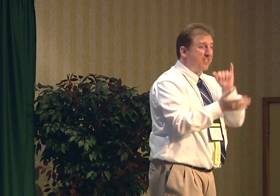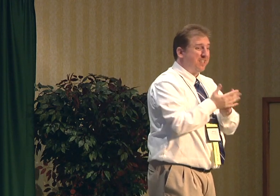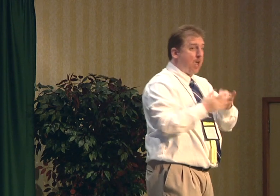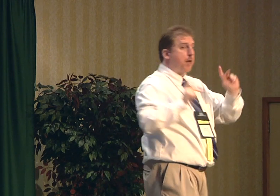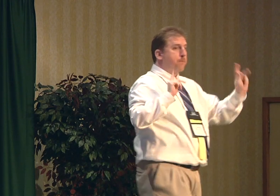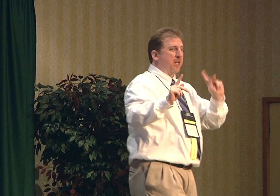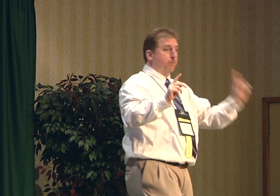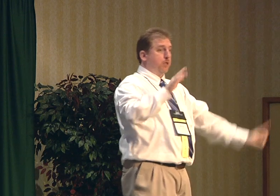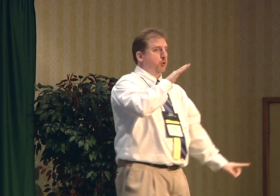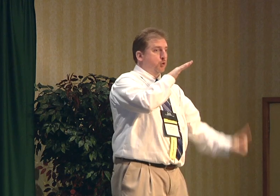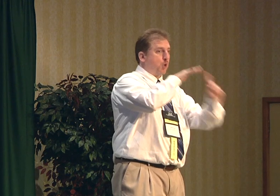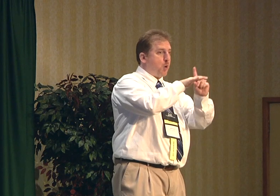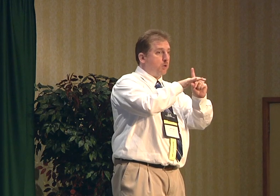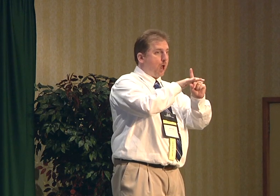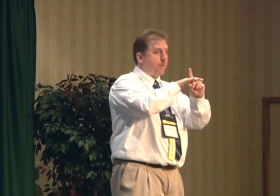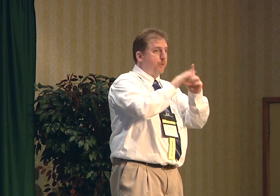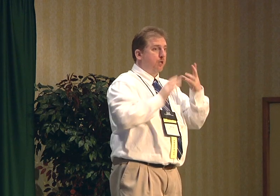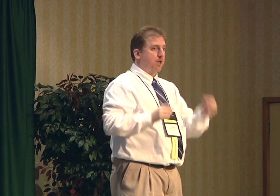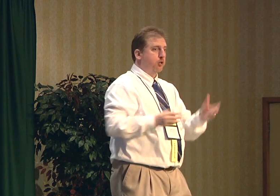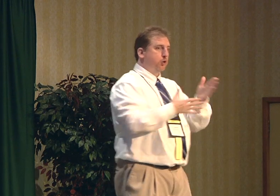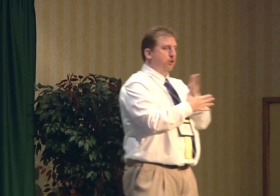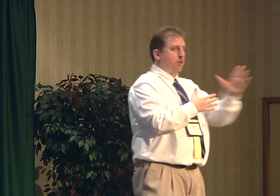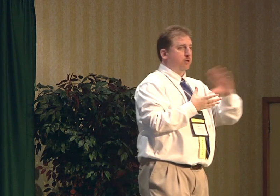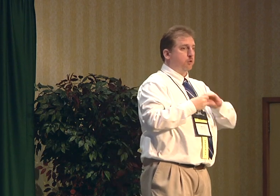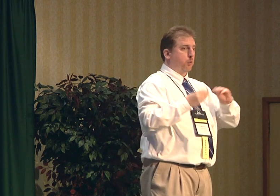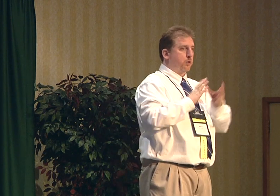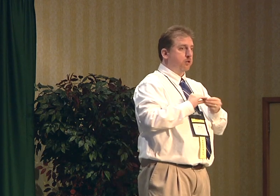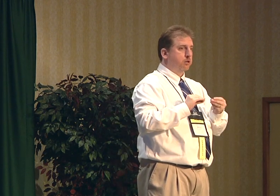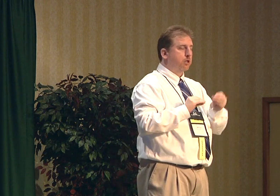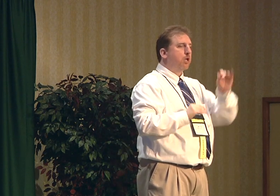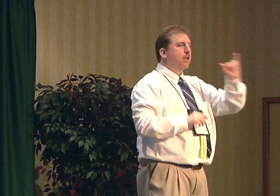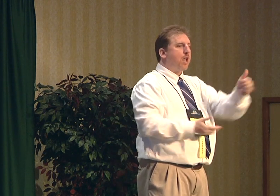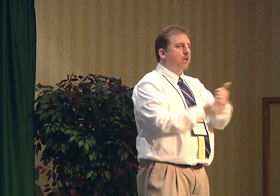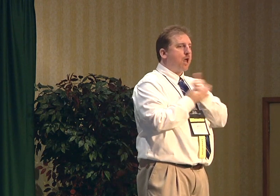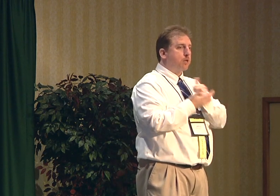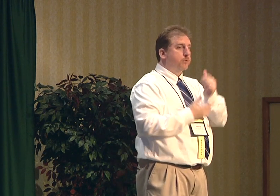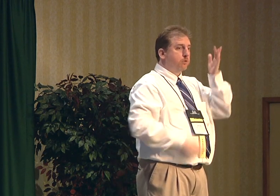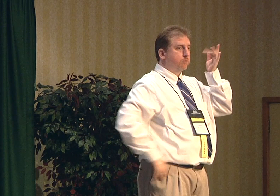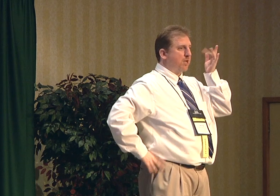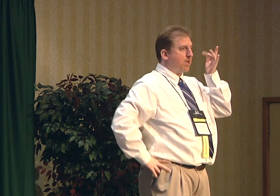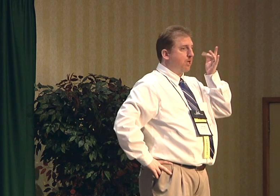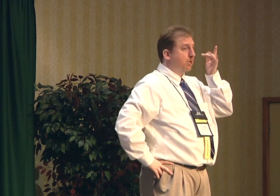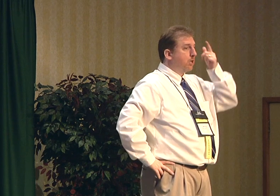And what's more impressive is that people showed up and shared their stories.